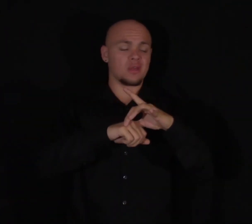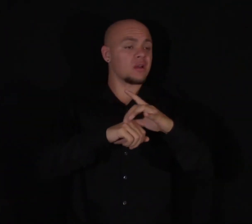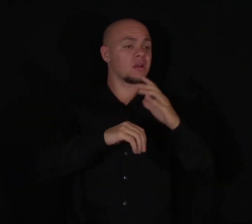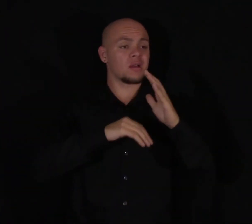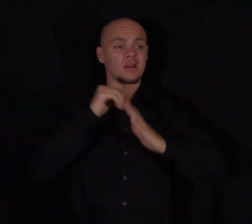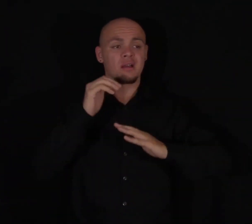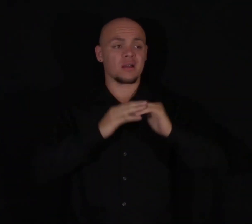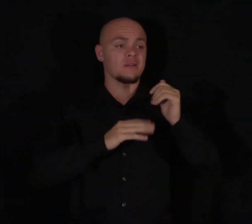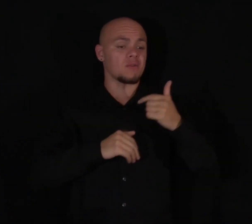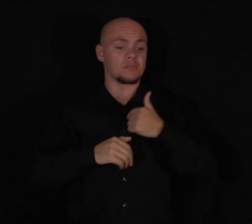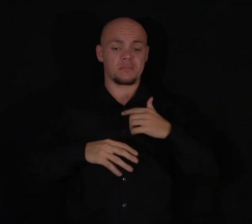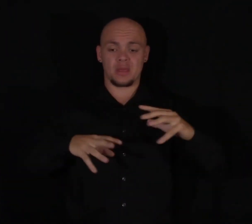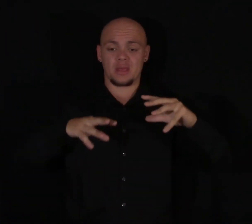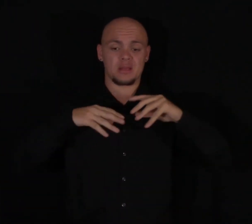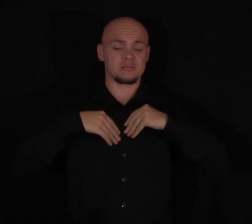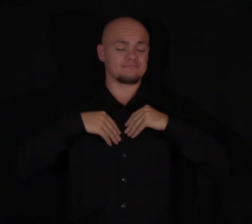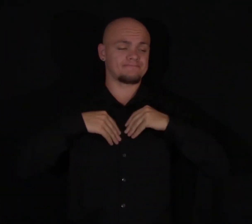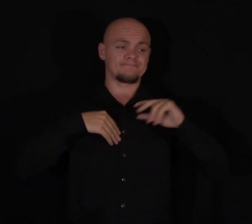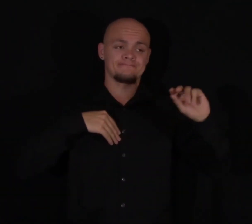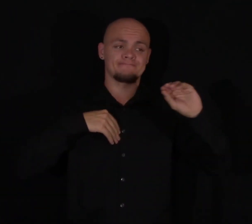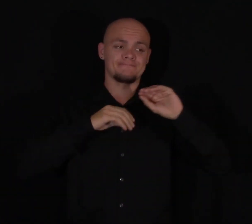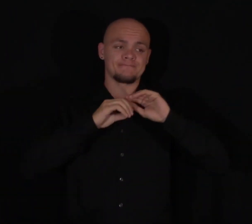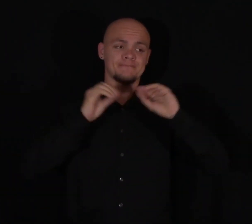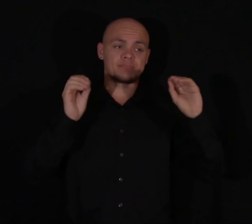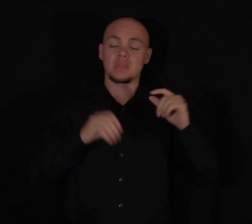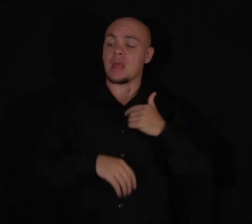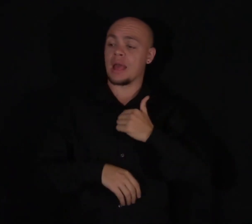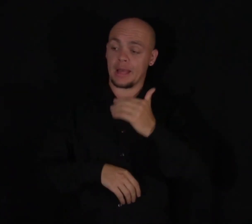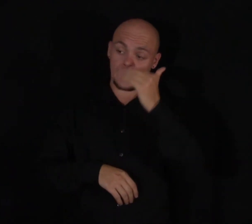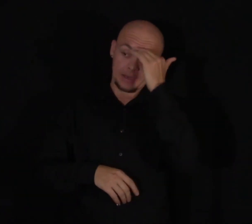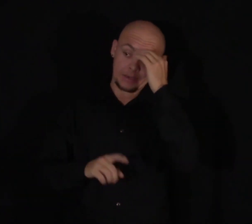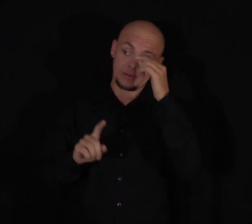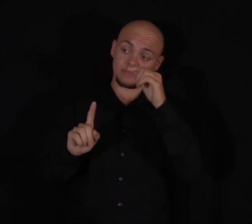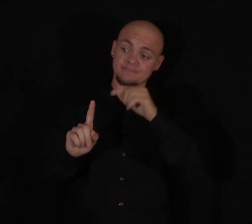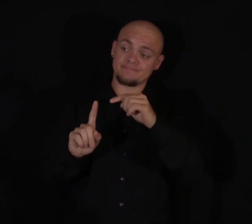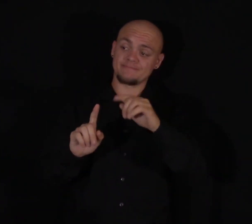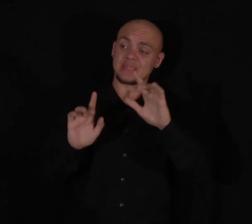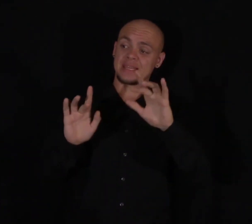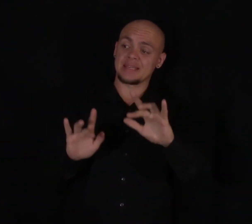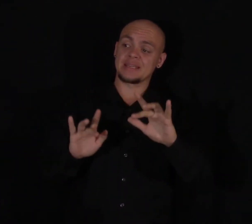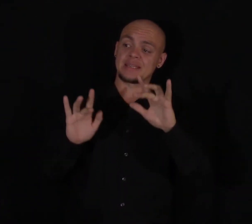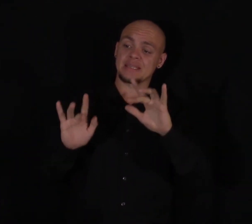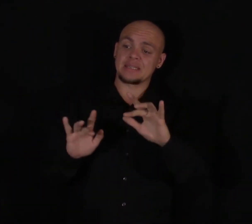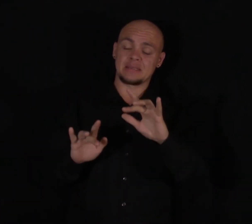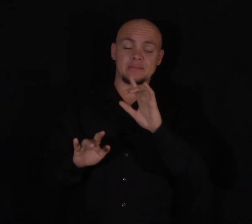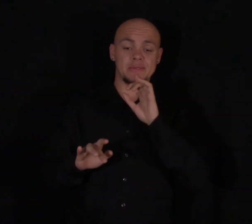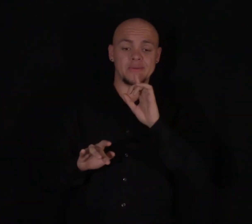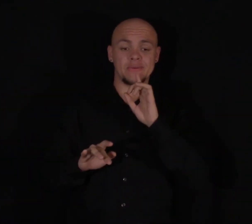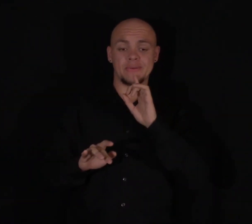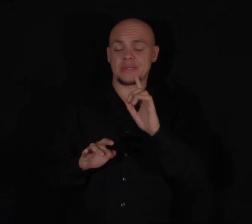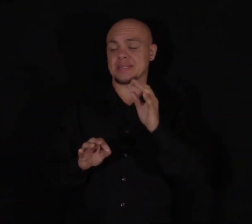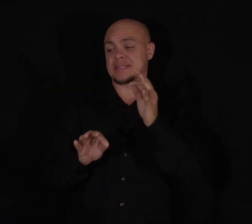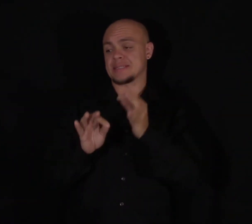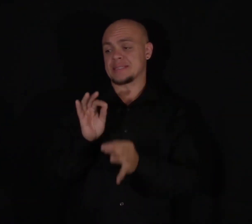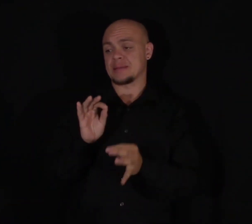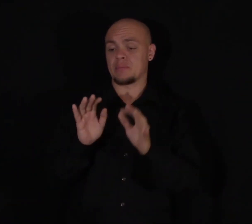am capable of receiving. I know that the sympathy of a stranger can be but of little relief to one borne down as you are by so